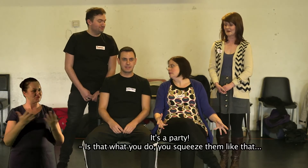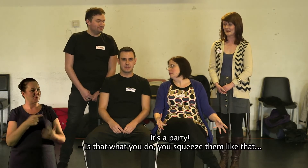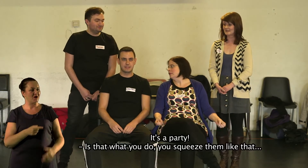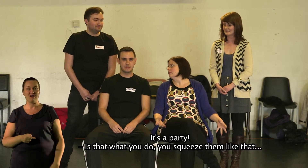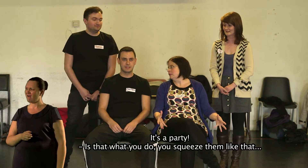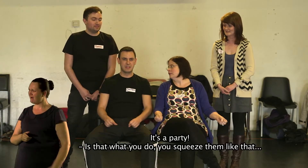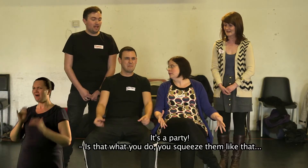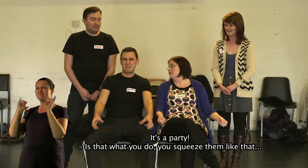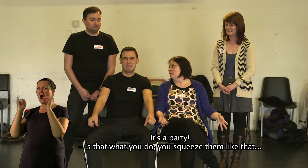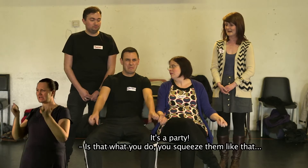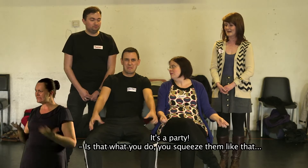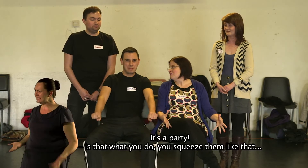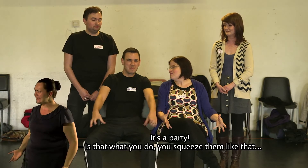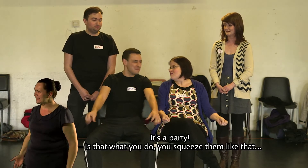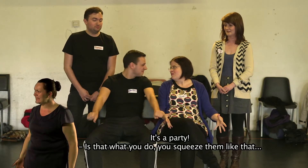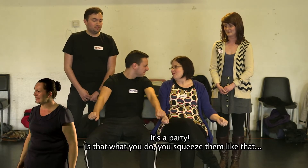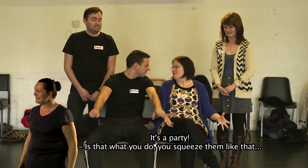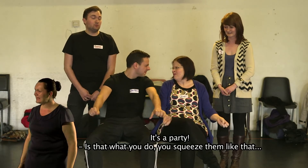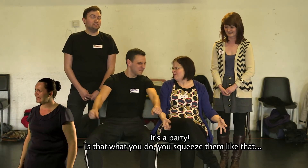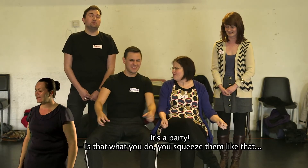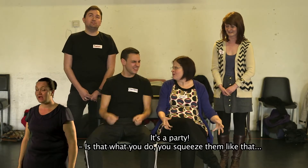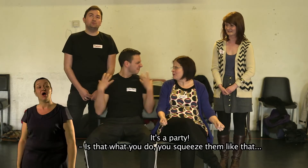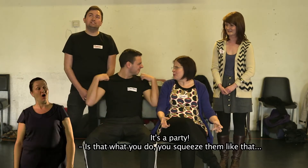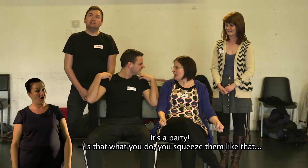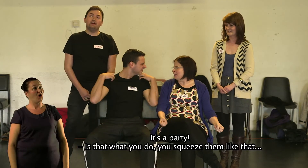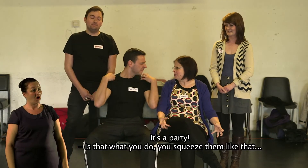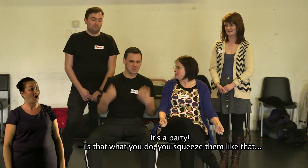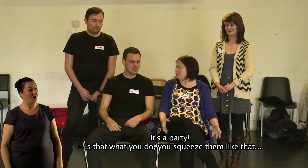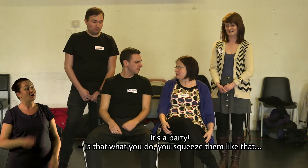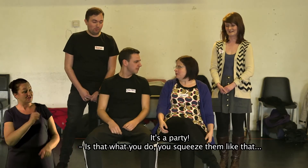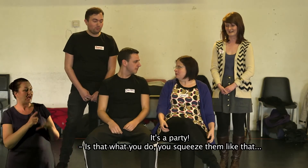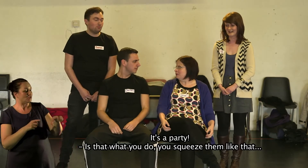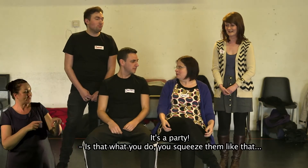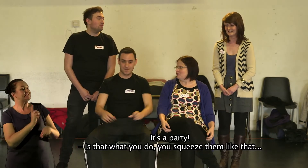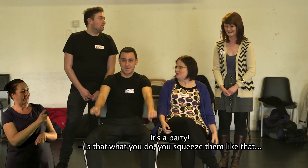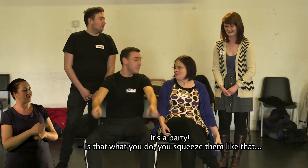It's a party. Let's have a laugh. Is that what you're doing when you squeeze them like that?